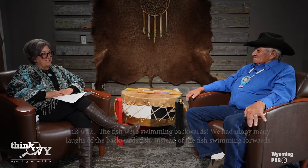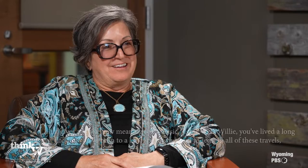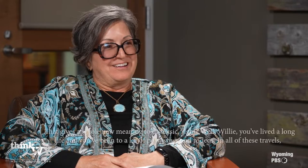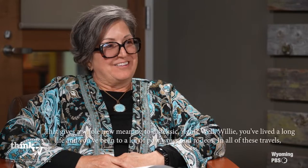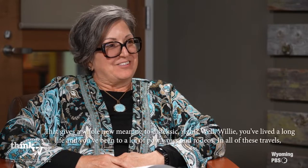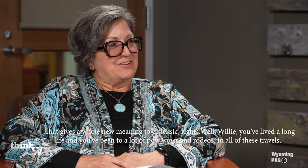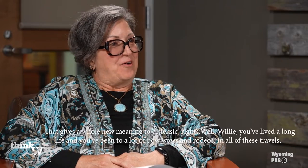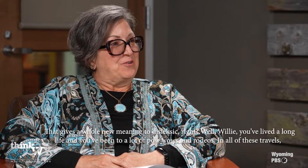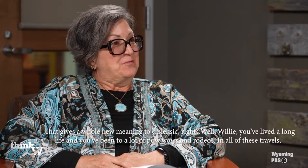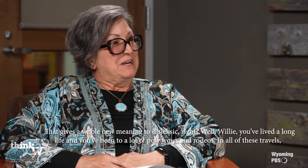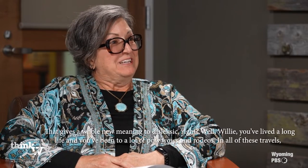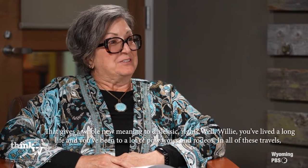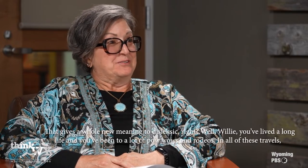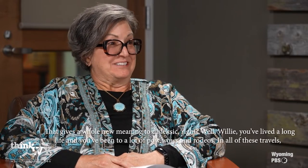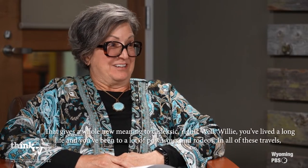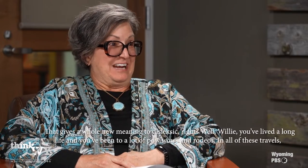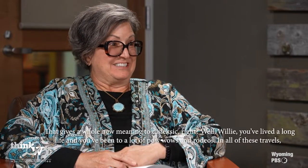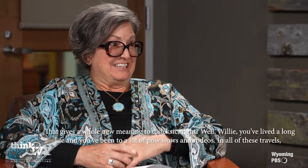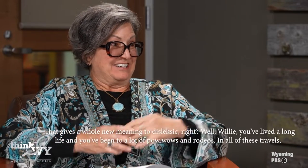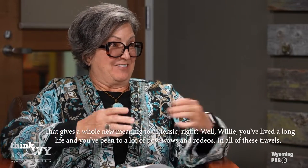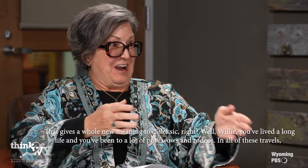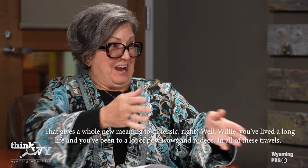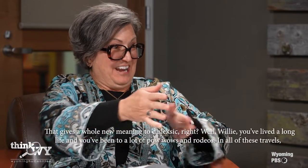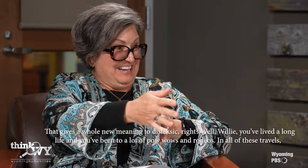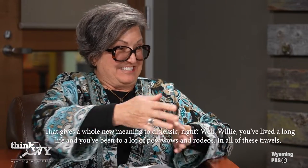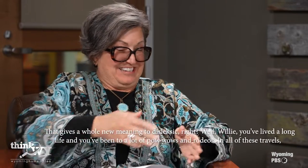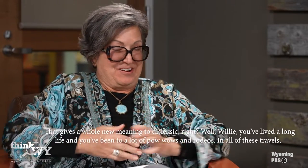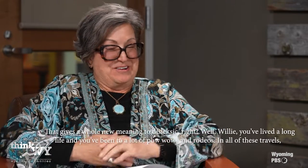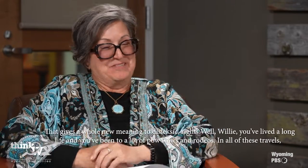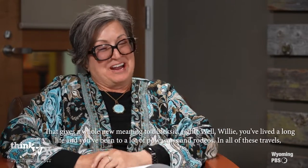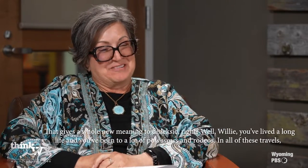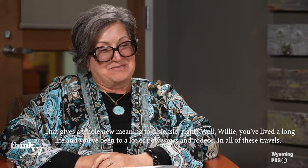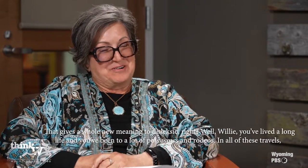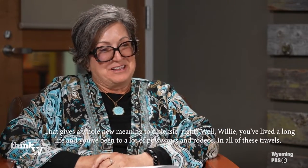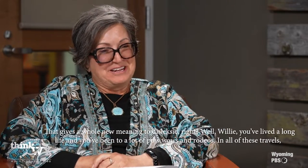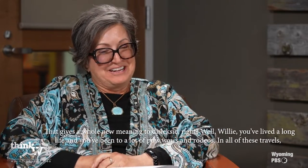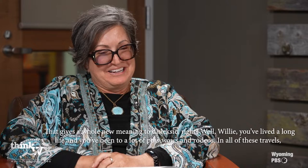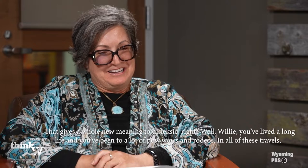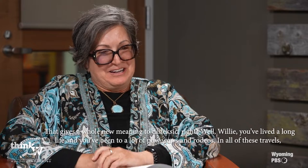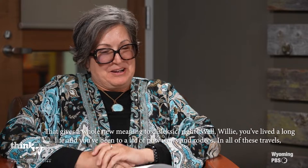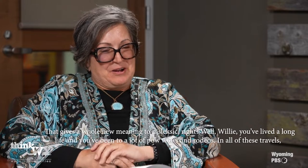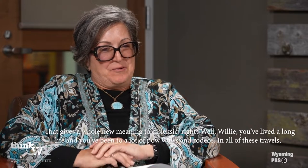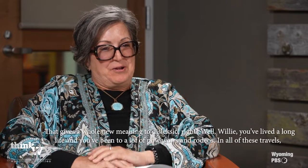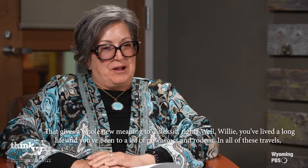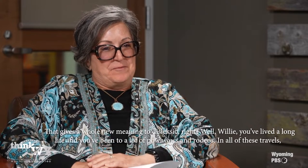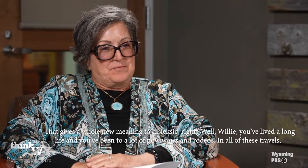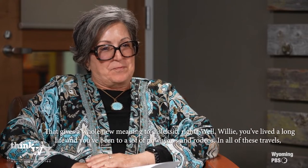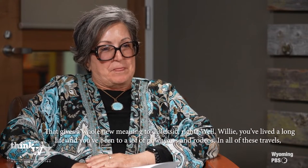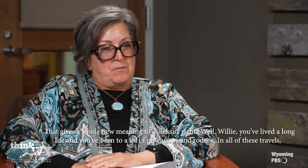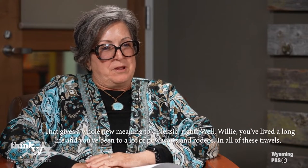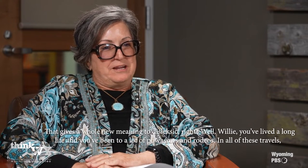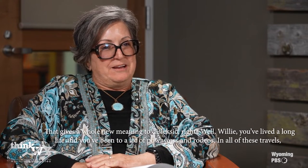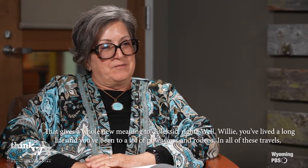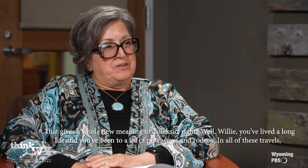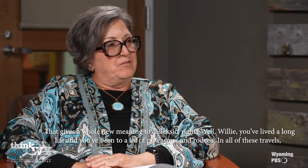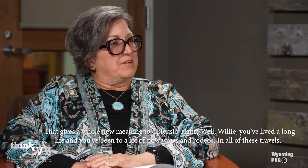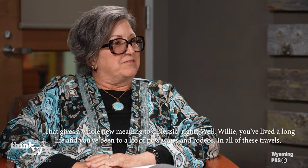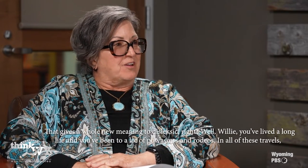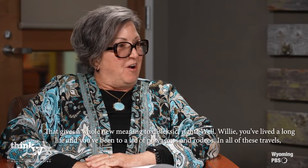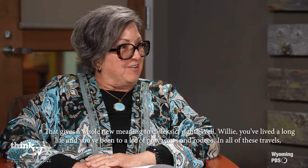It gives a whole new meaning to dyslexic, right? Right. Going back and forth. Well, Willie, you've lived a long